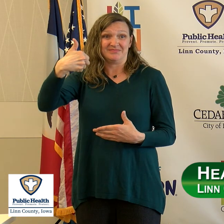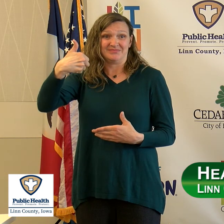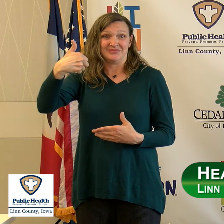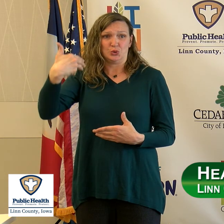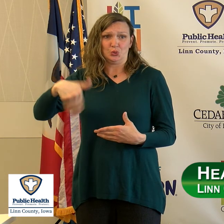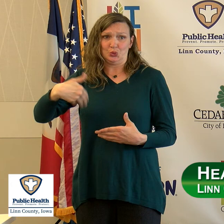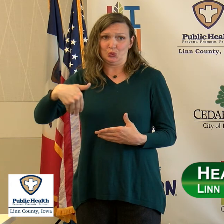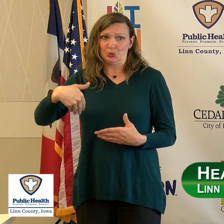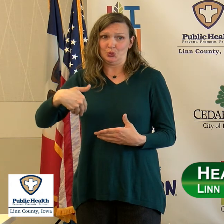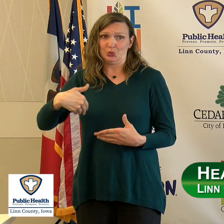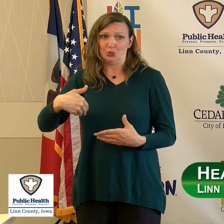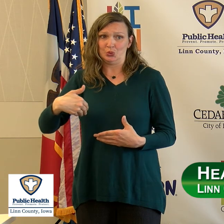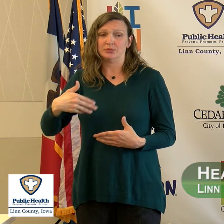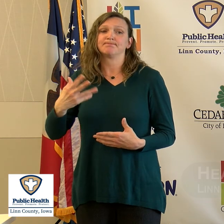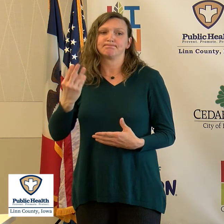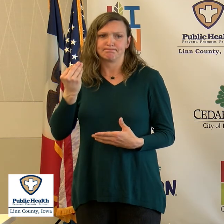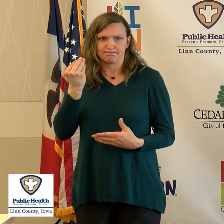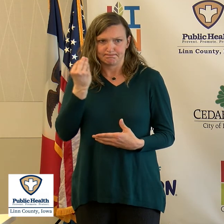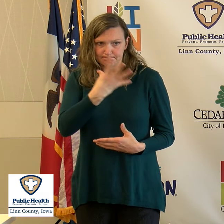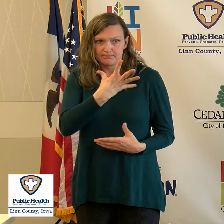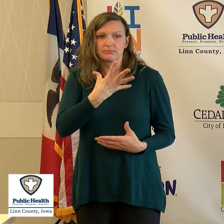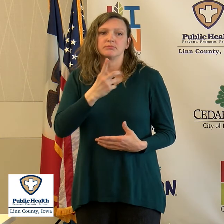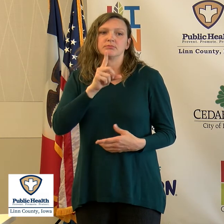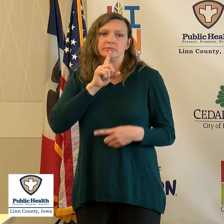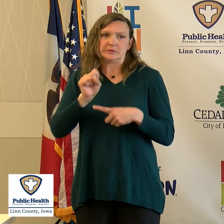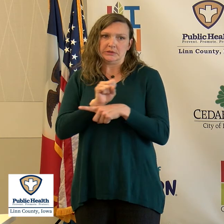inform IDPH of mitigation measures.